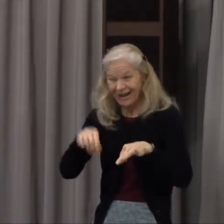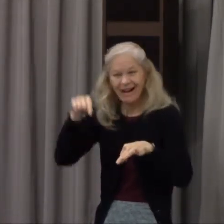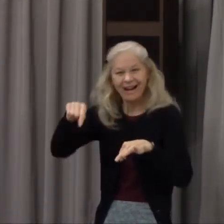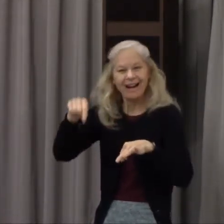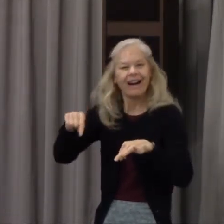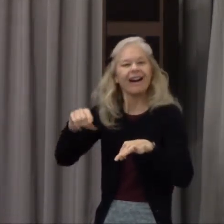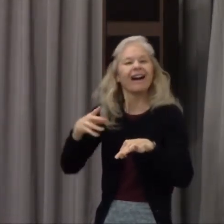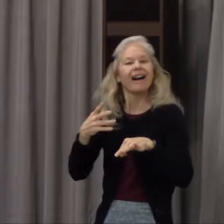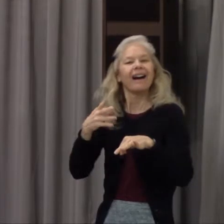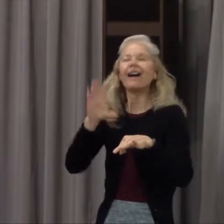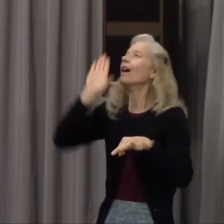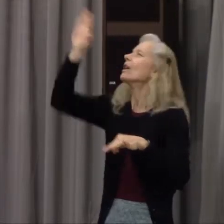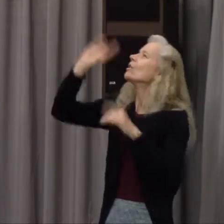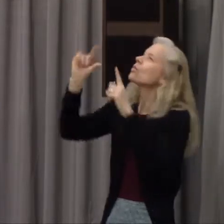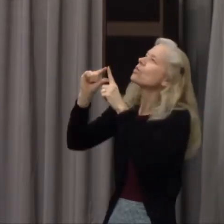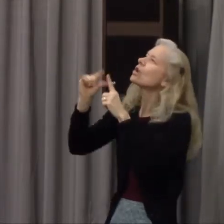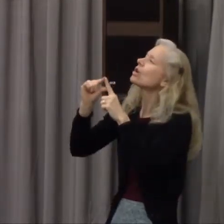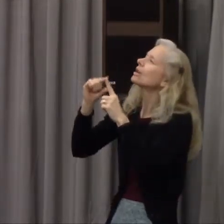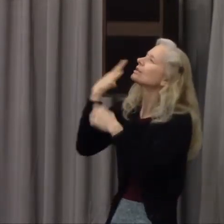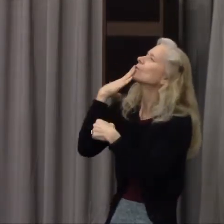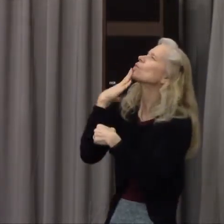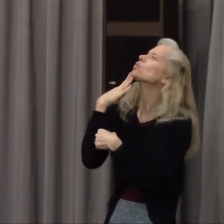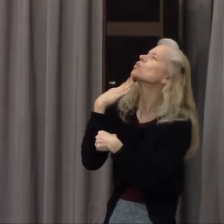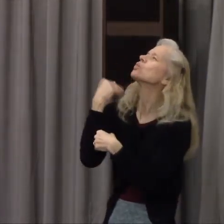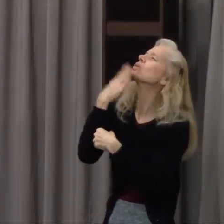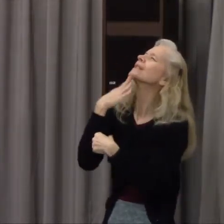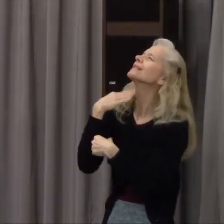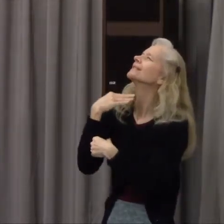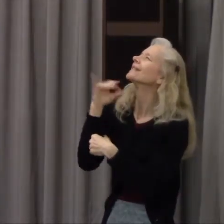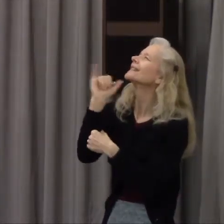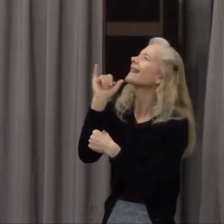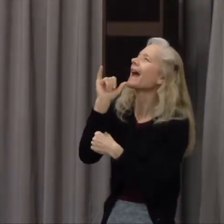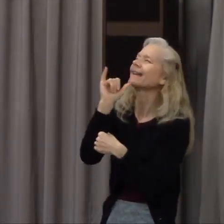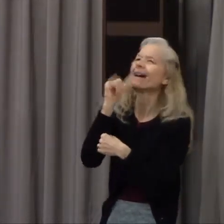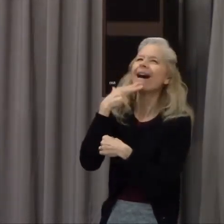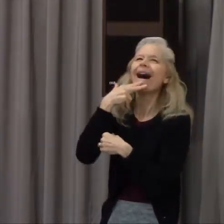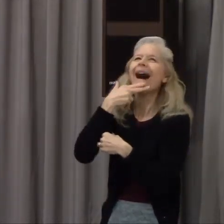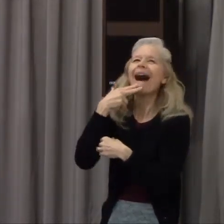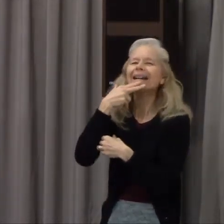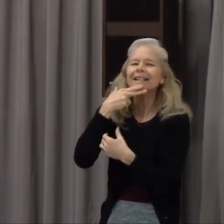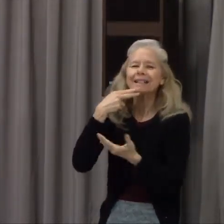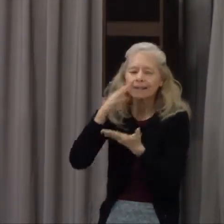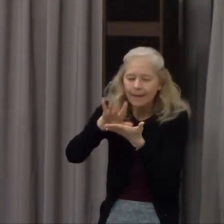Jeremiah wrote, Jeremiah 15:16, thy words were found, and I did eat them.